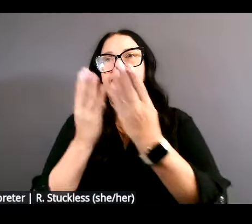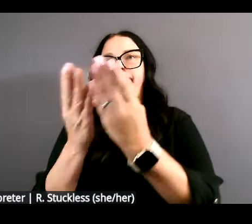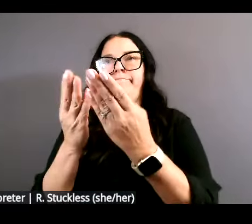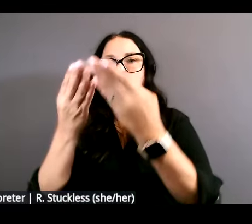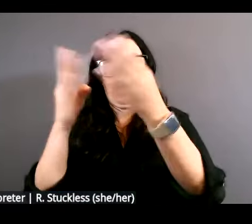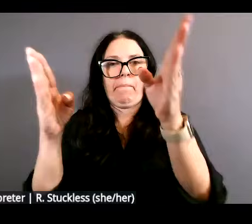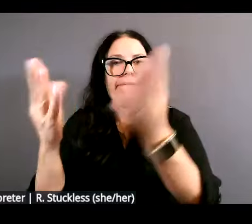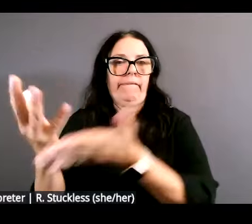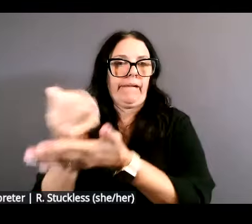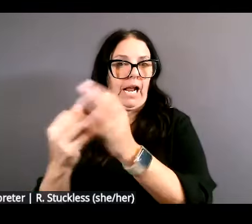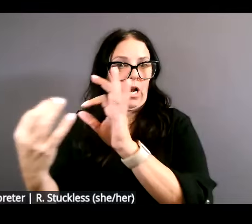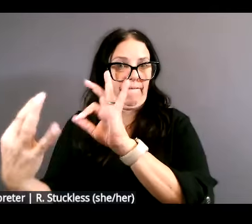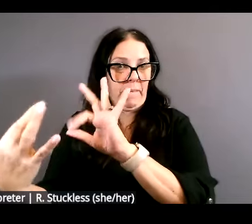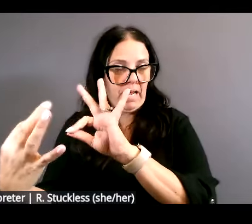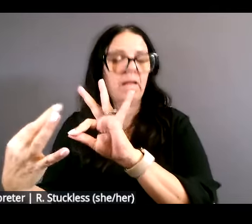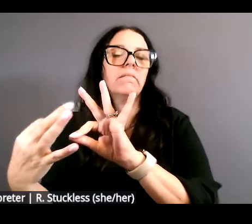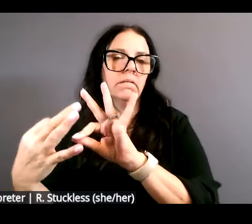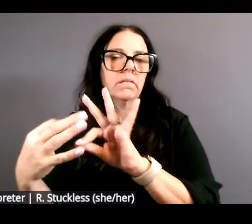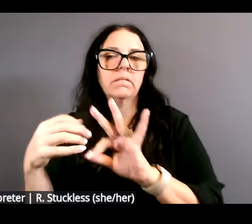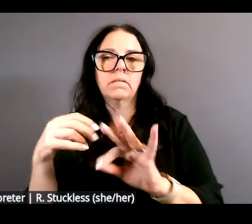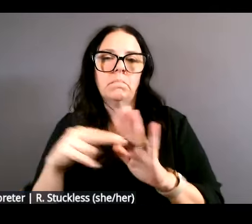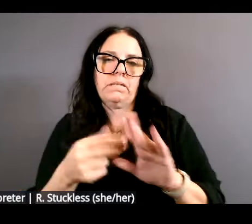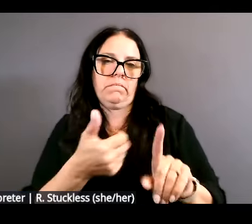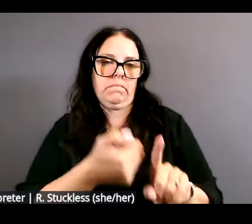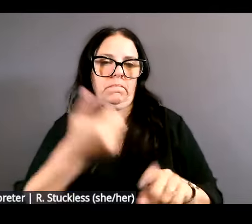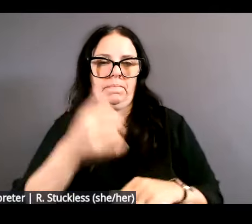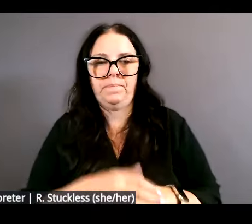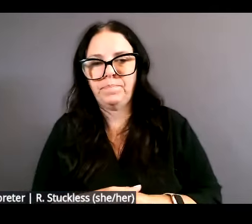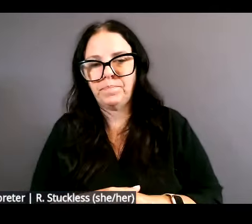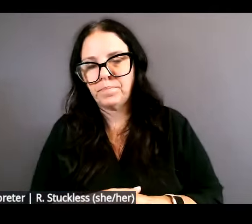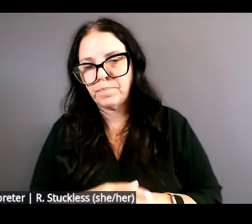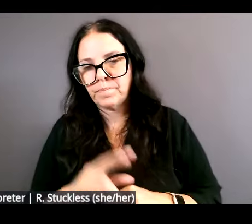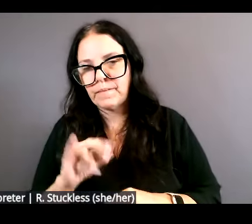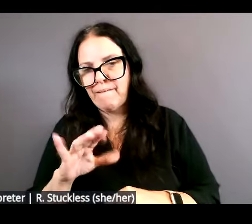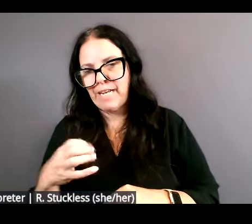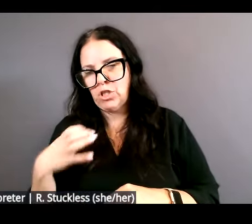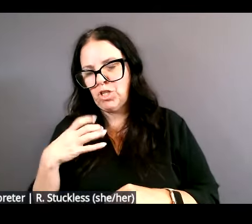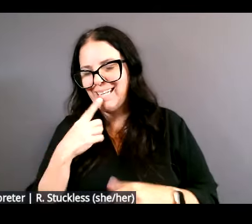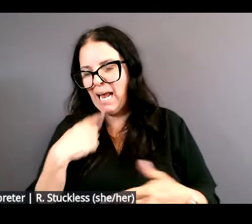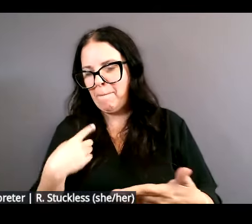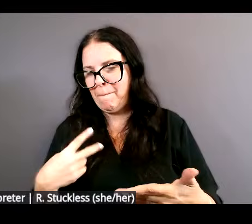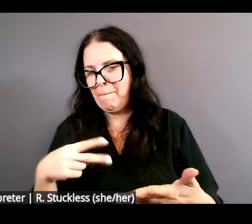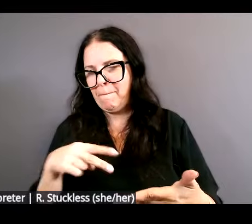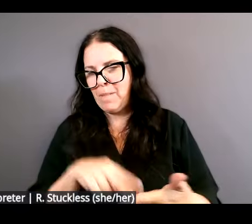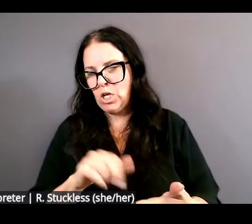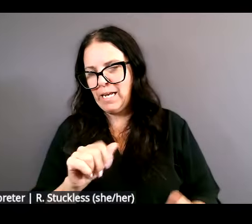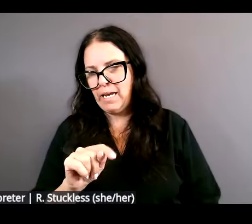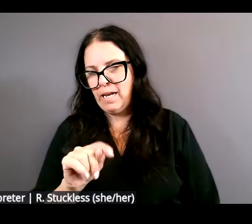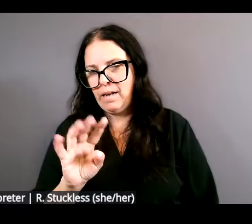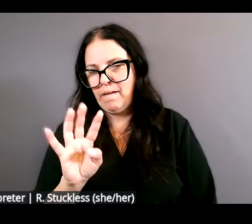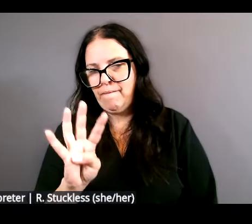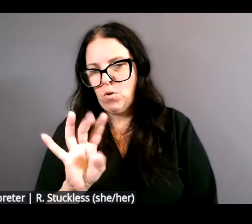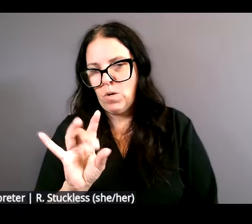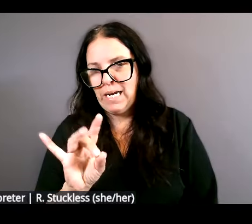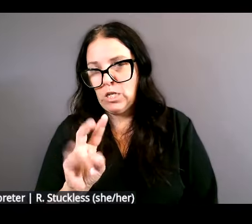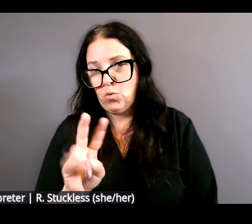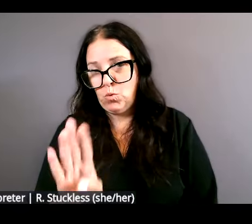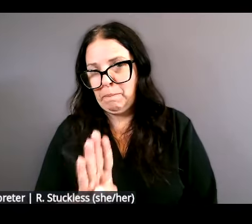sense. I'm just looking at 482B. Is that consistent